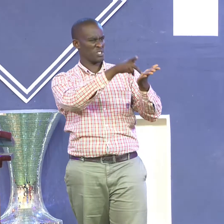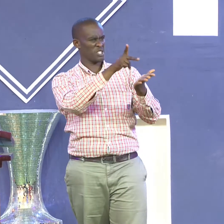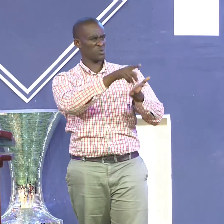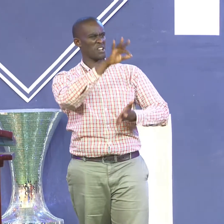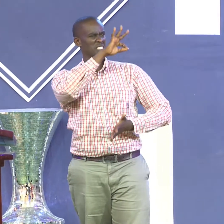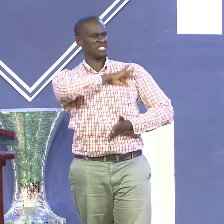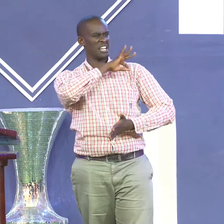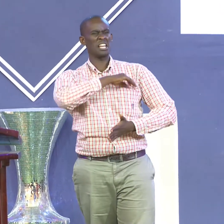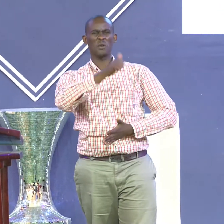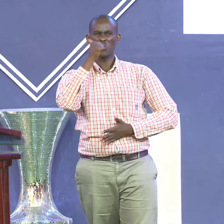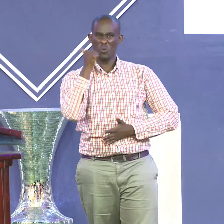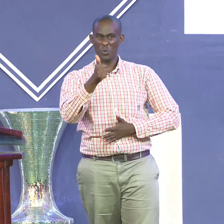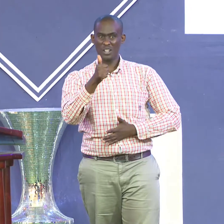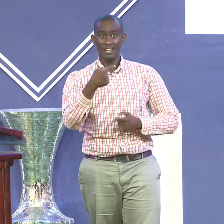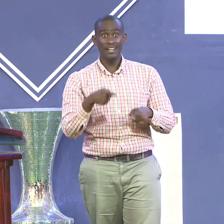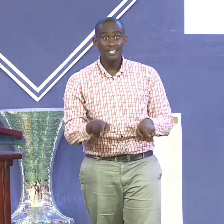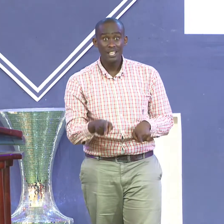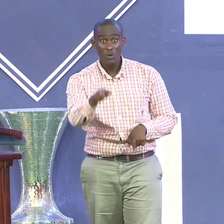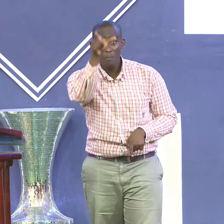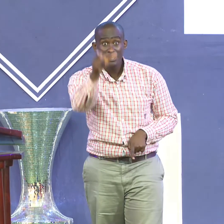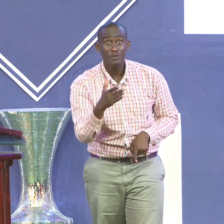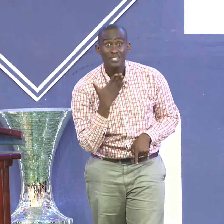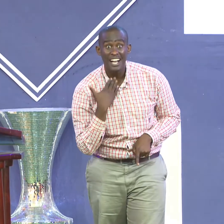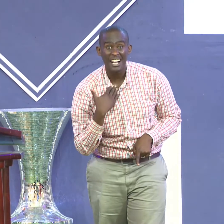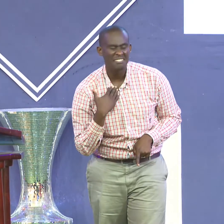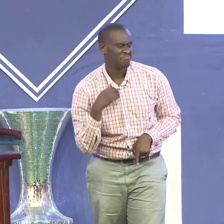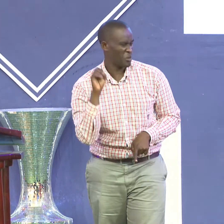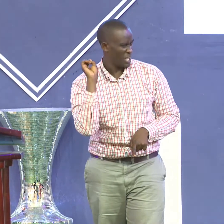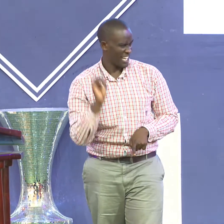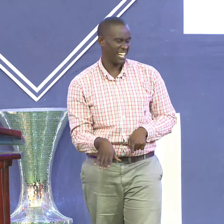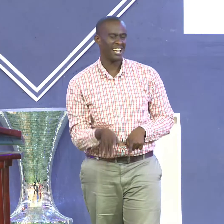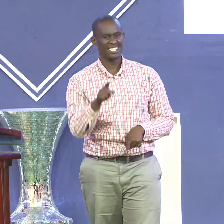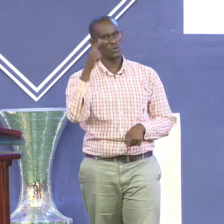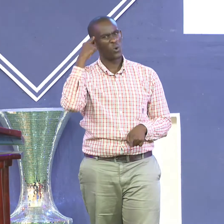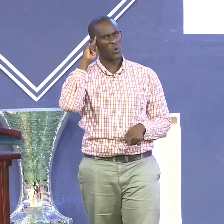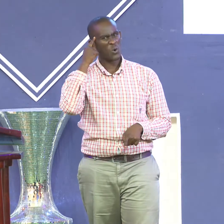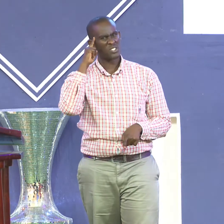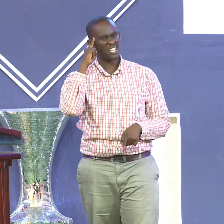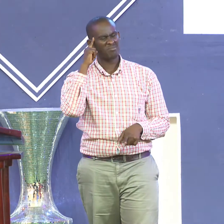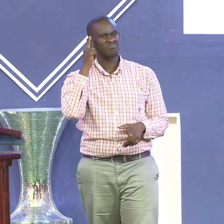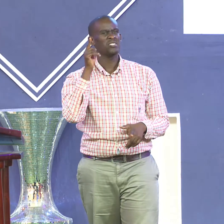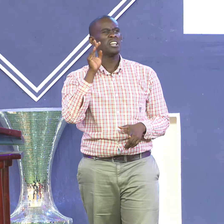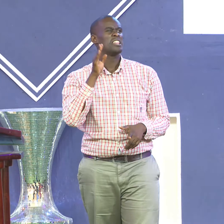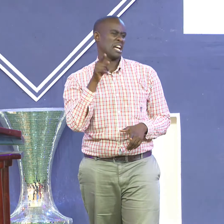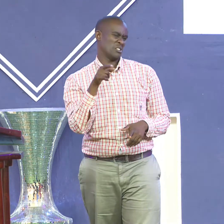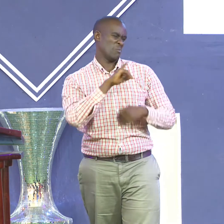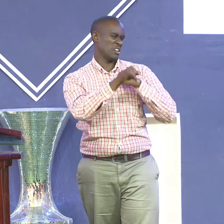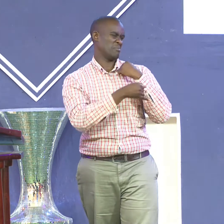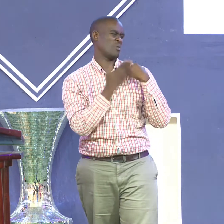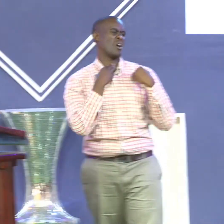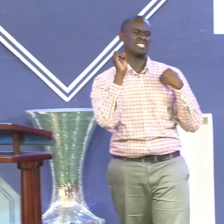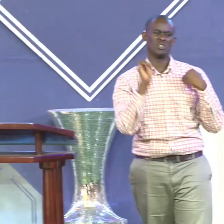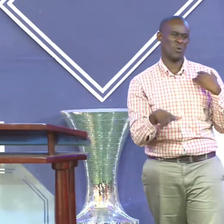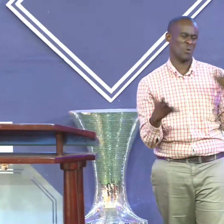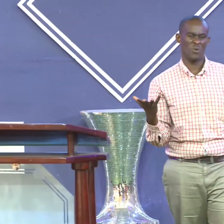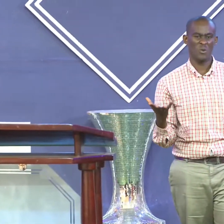And that job pays you. But it is not what you want. But what makes you think that this is not